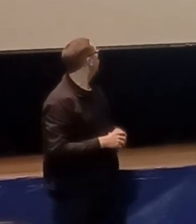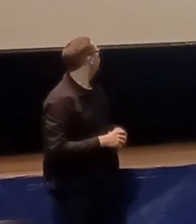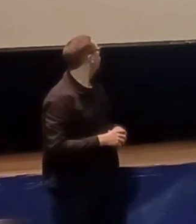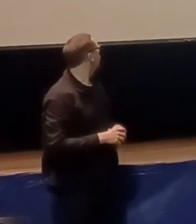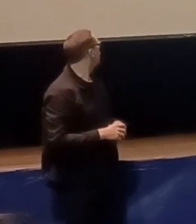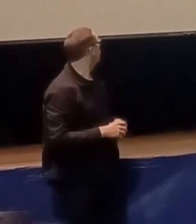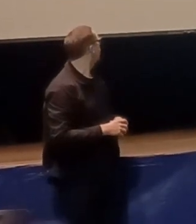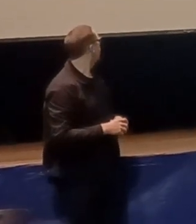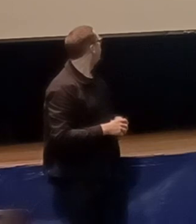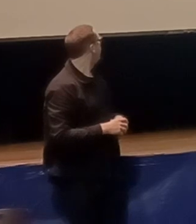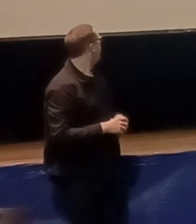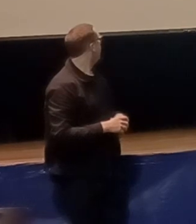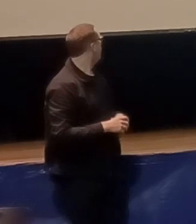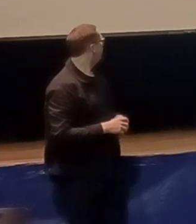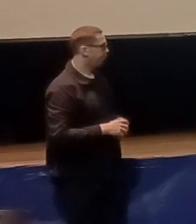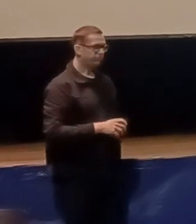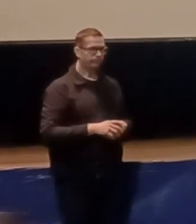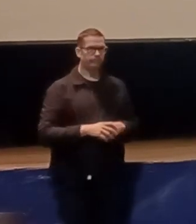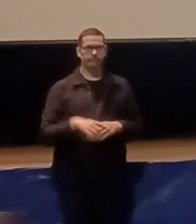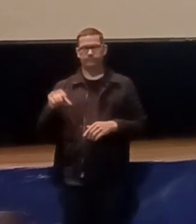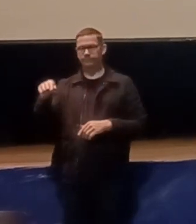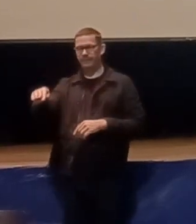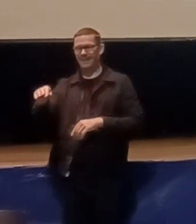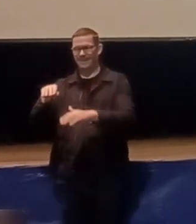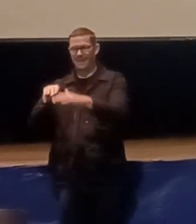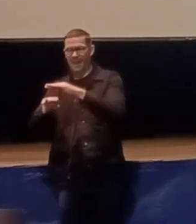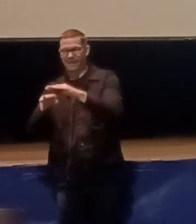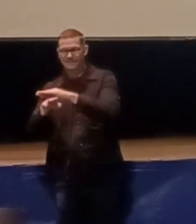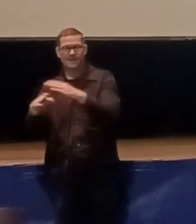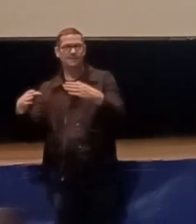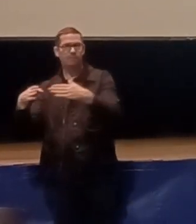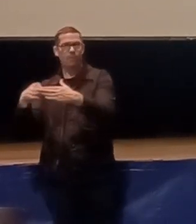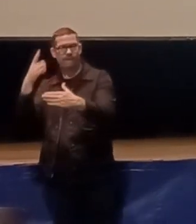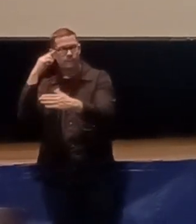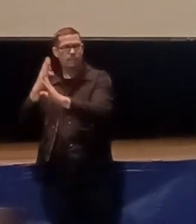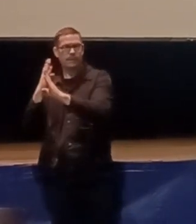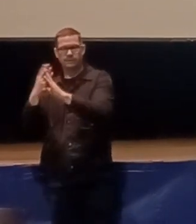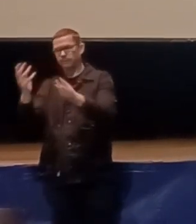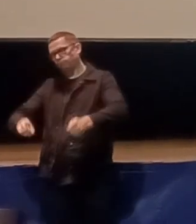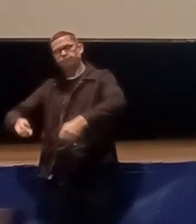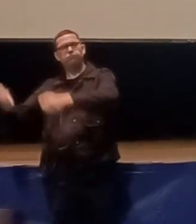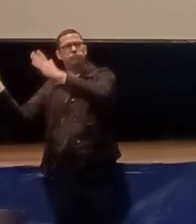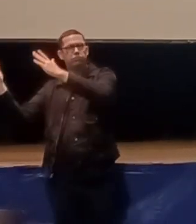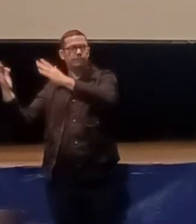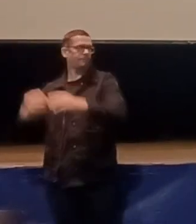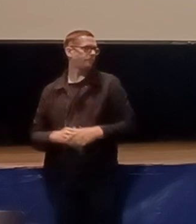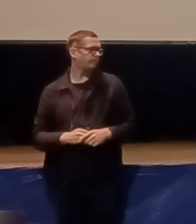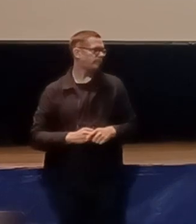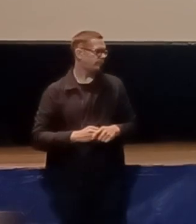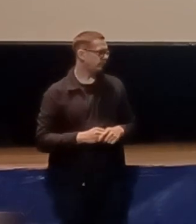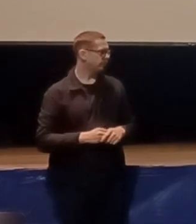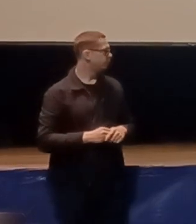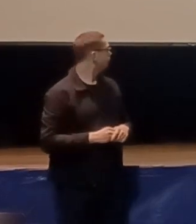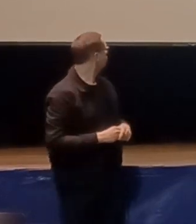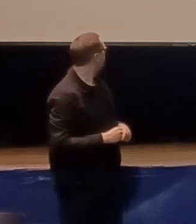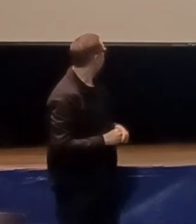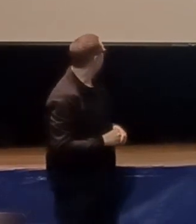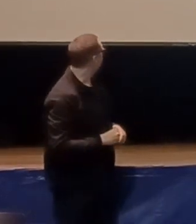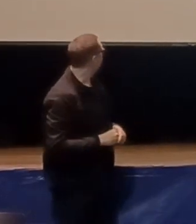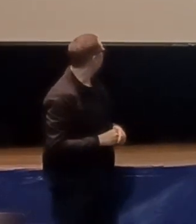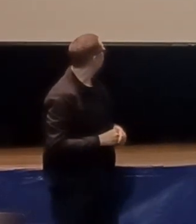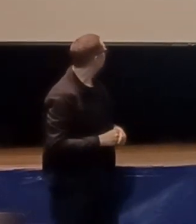by removing the access point for buses that we had proposed initially to be there. And we moved that